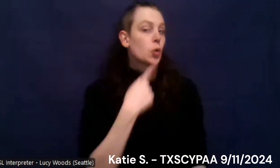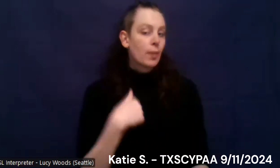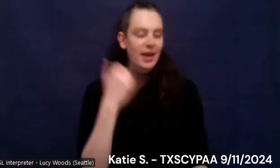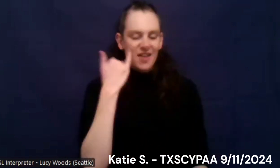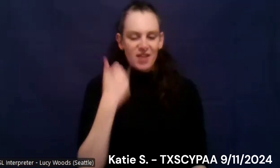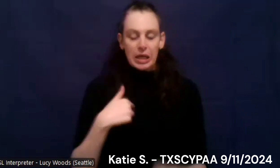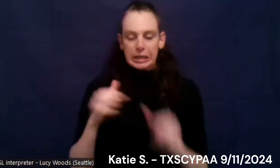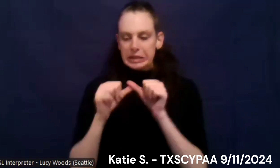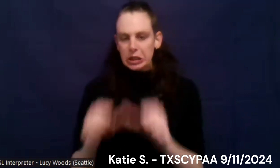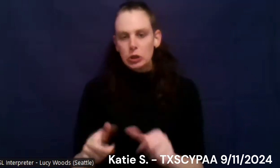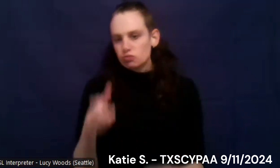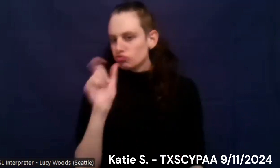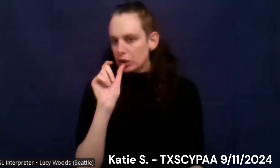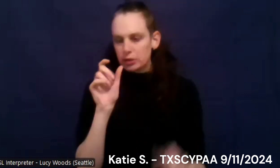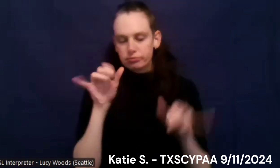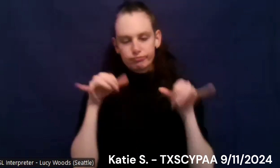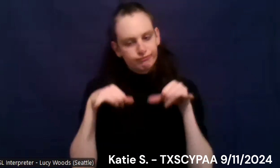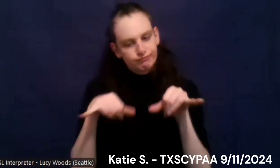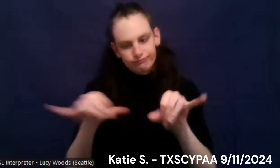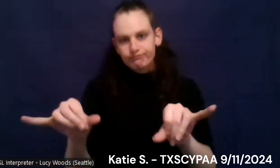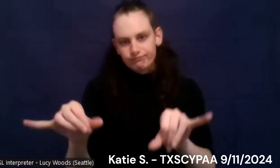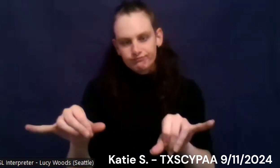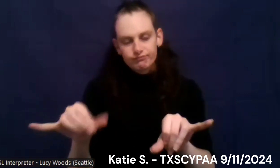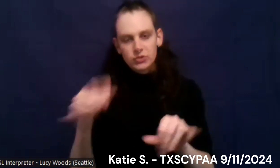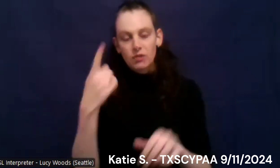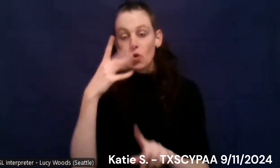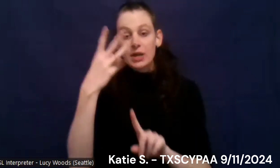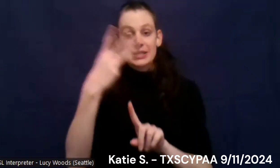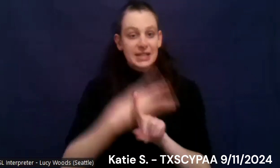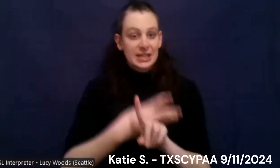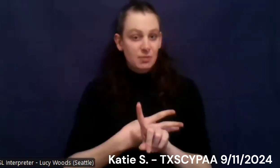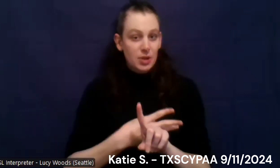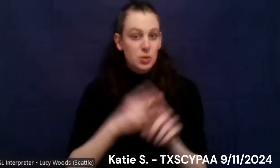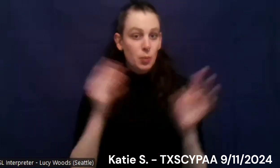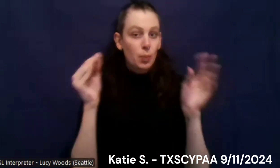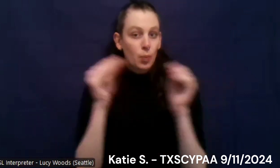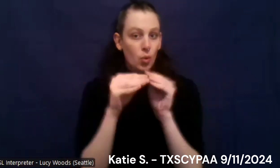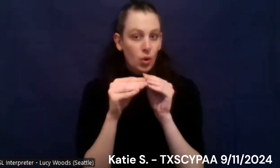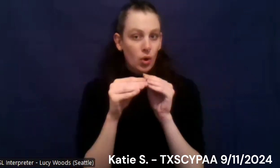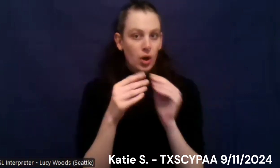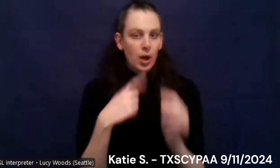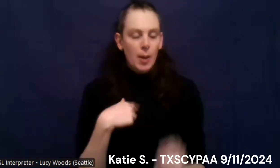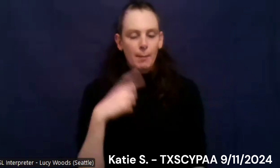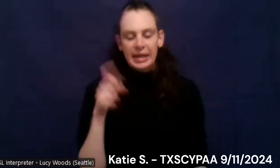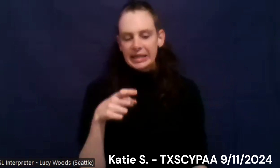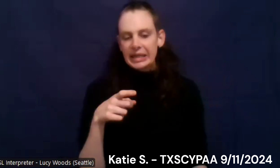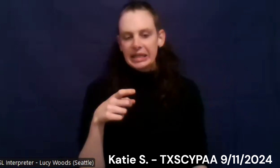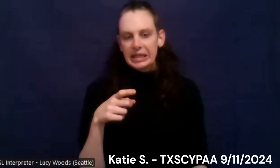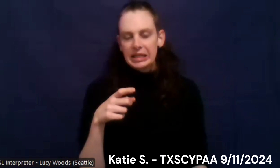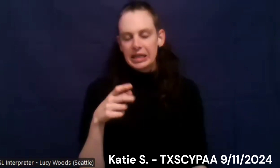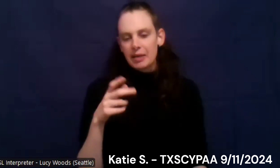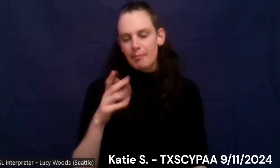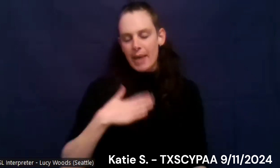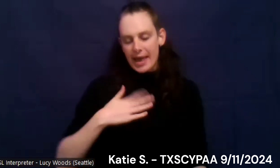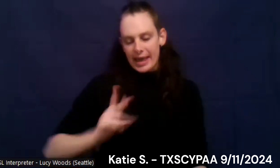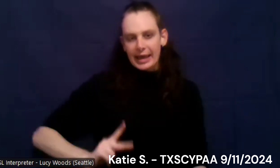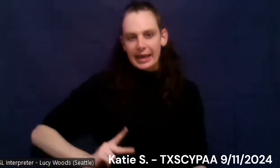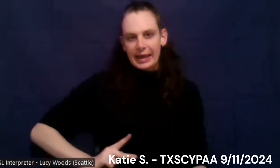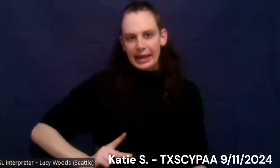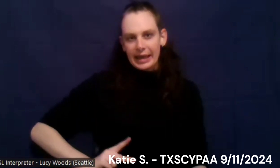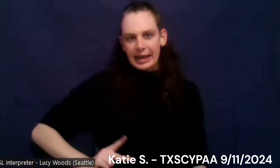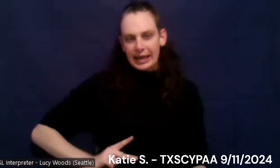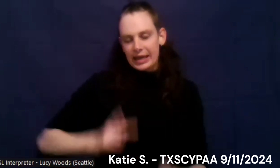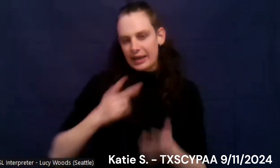that I already was for 6 more months, that I would have to look up like dialysis centers and things like